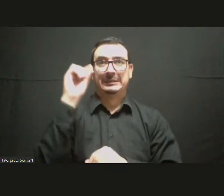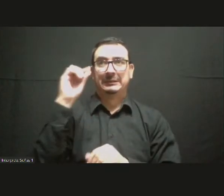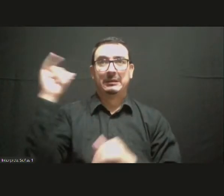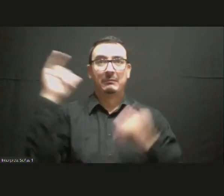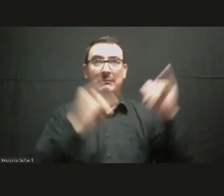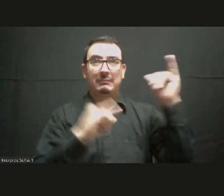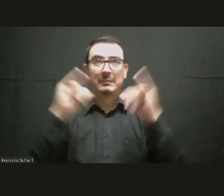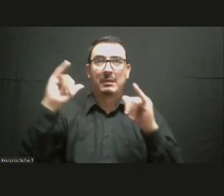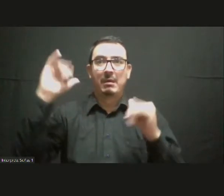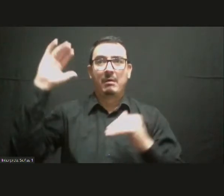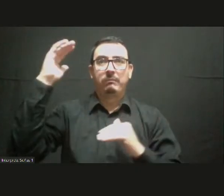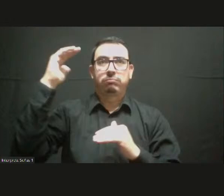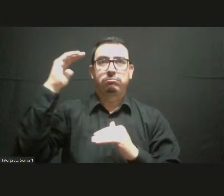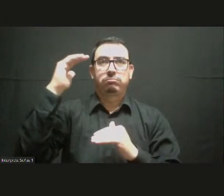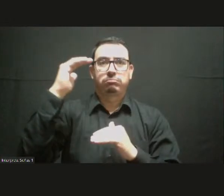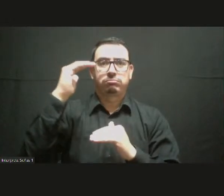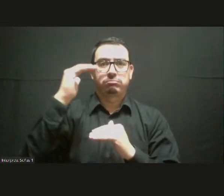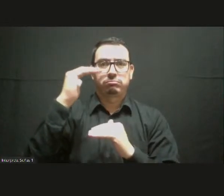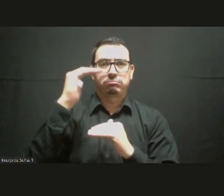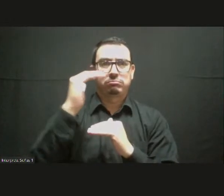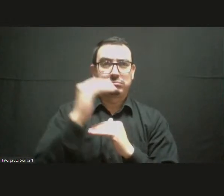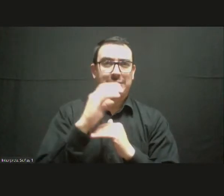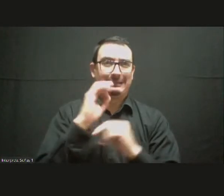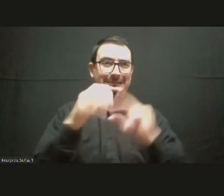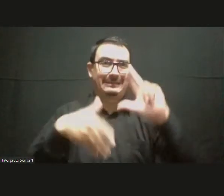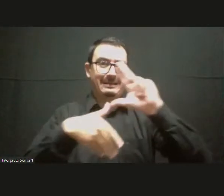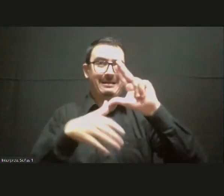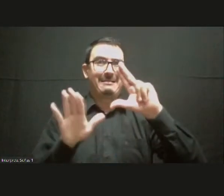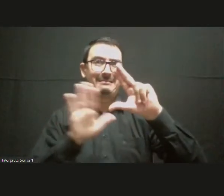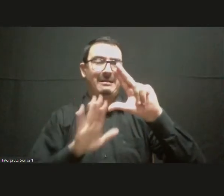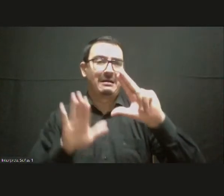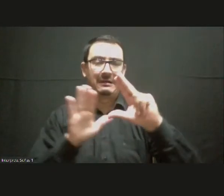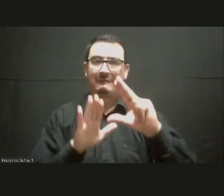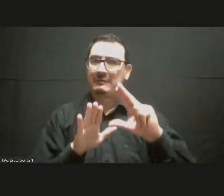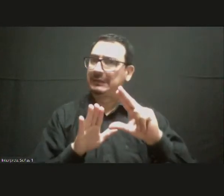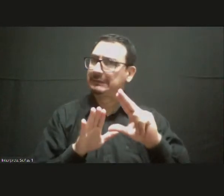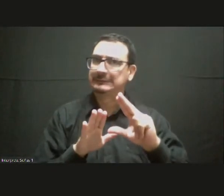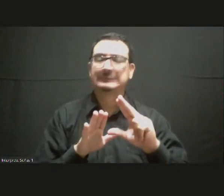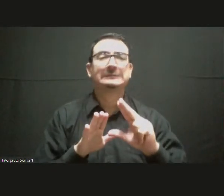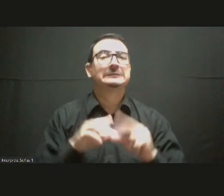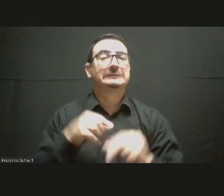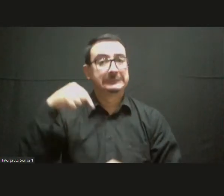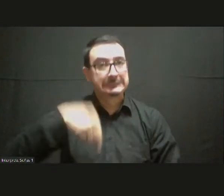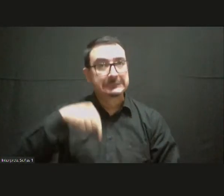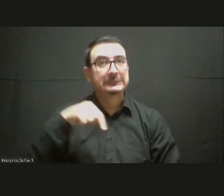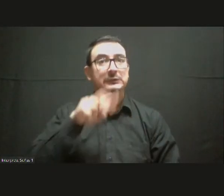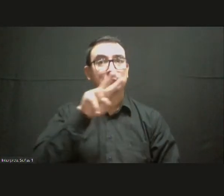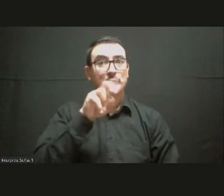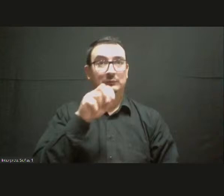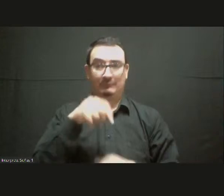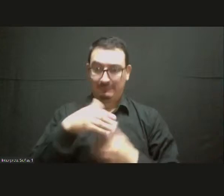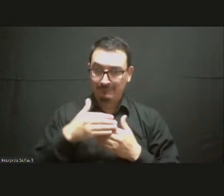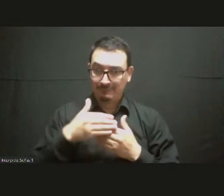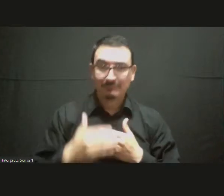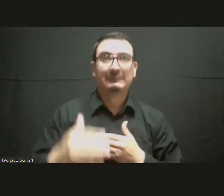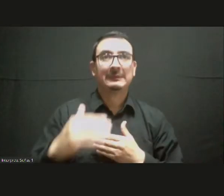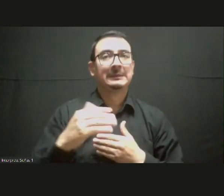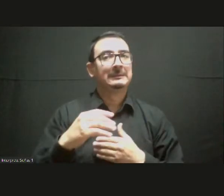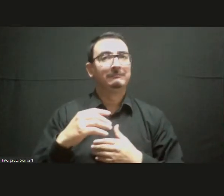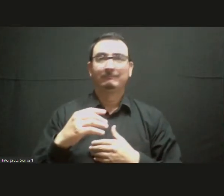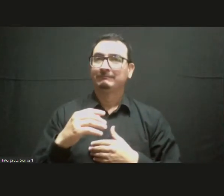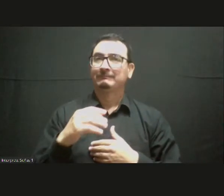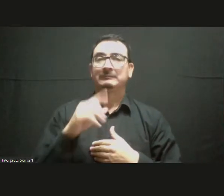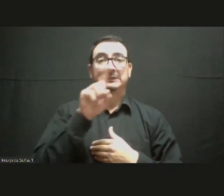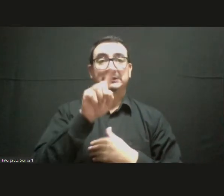recovery so far this year. We are at 18% of stayover